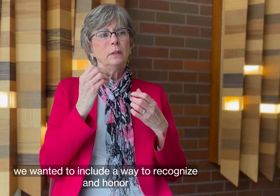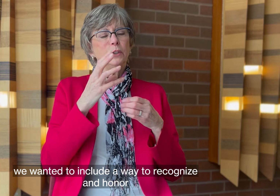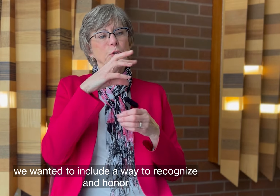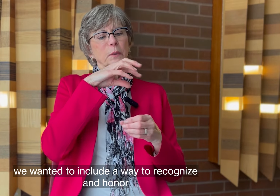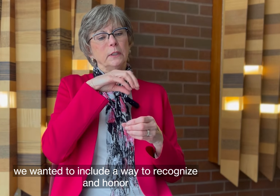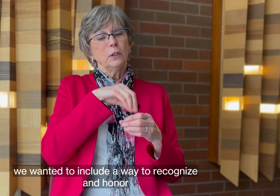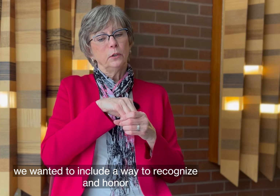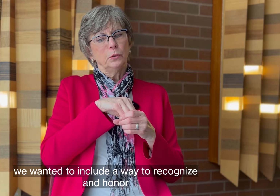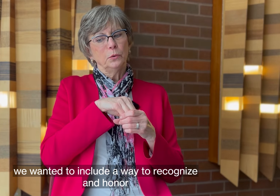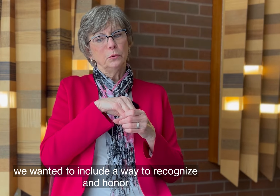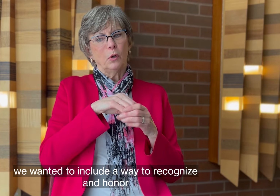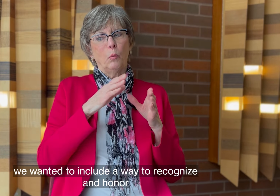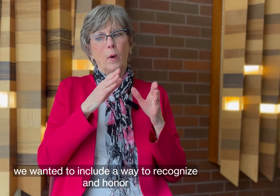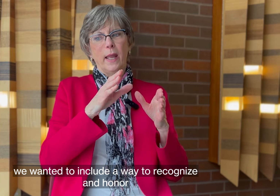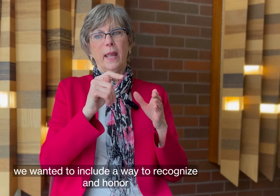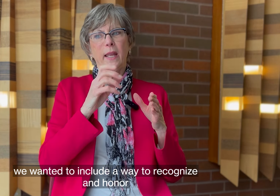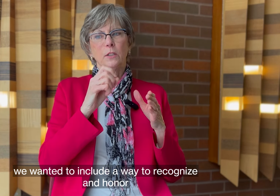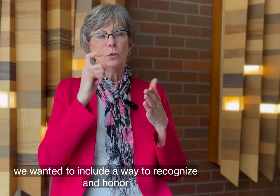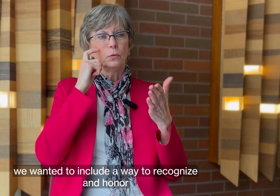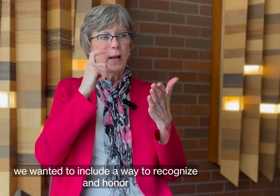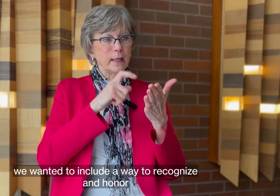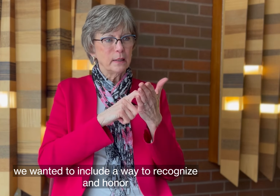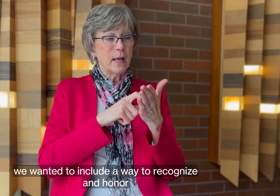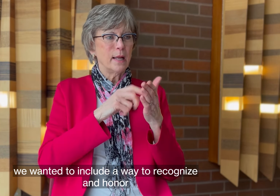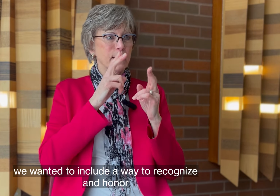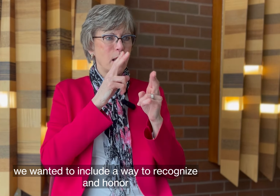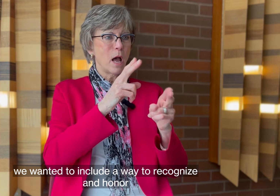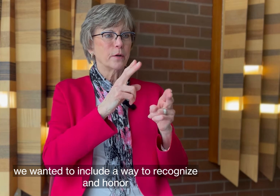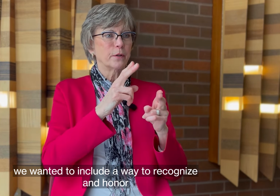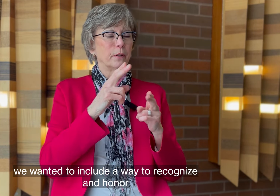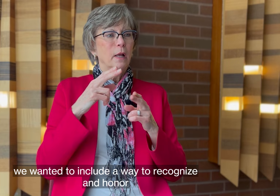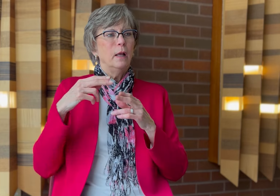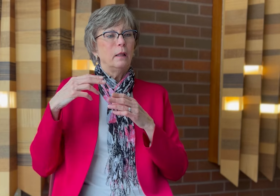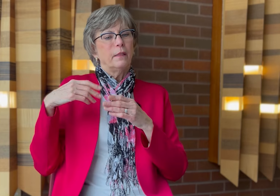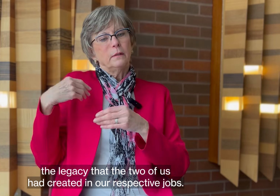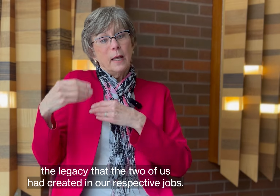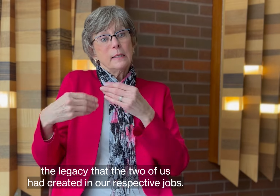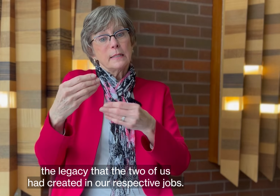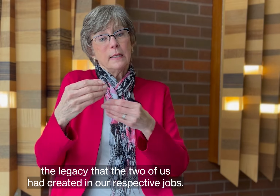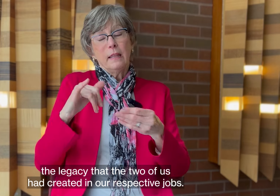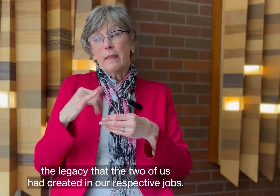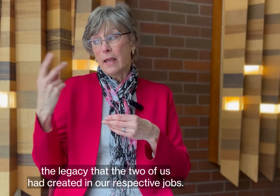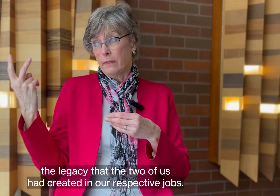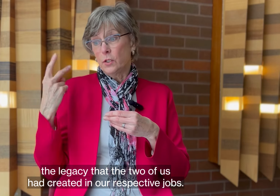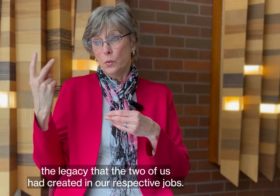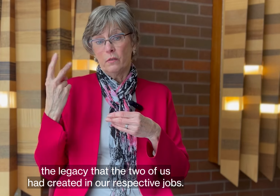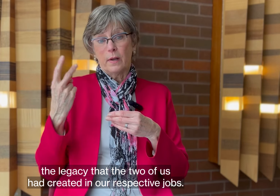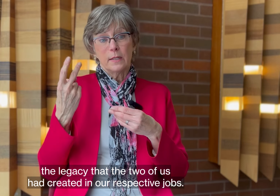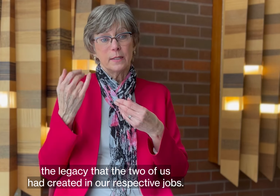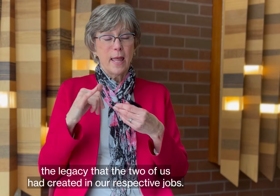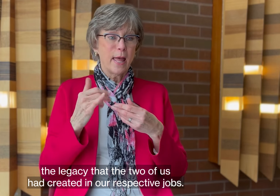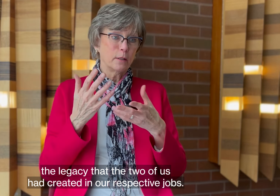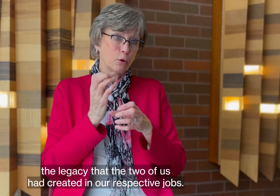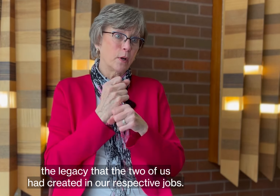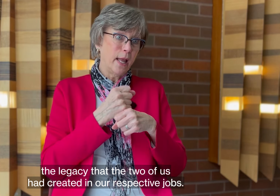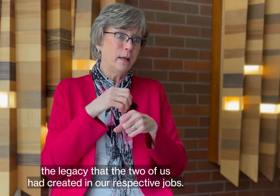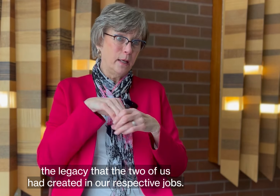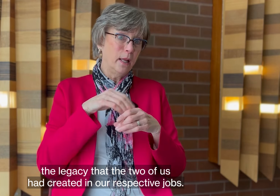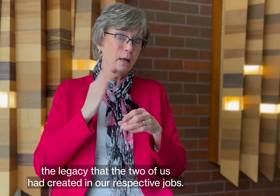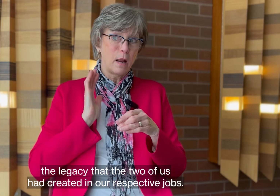to include a way to recognize and honor the legacy that the two of us had created in